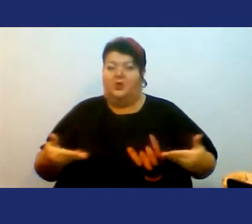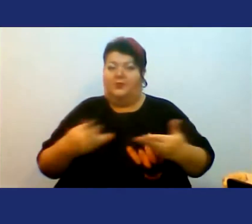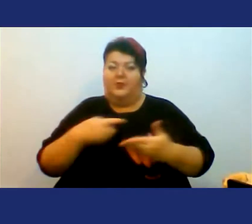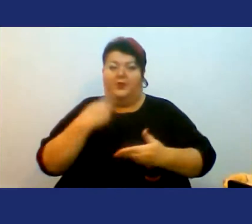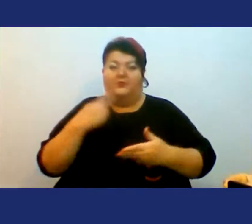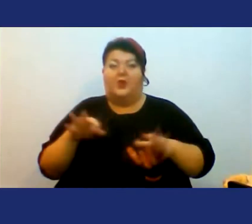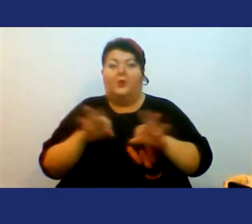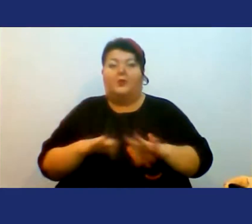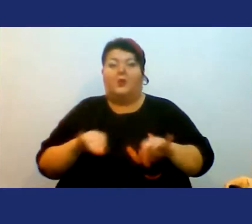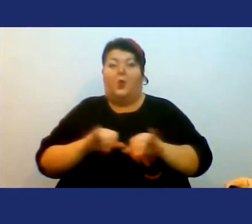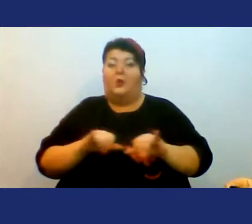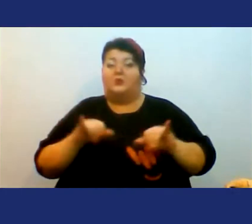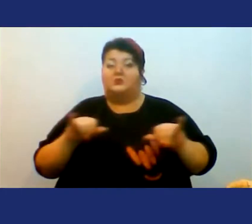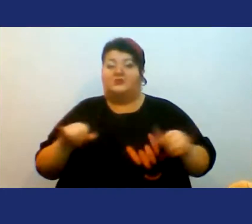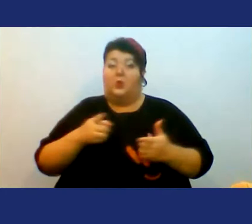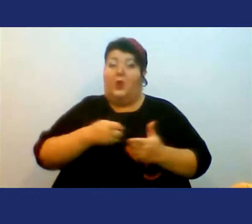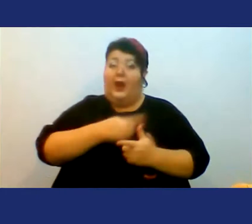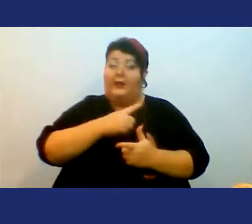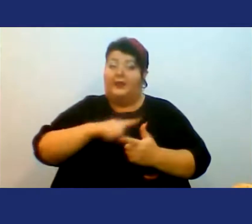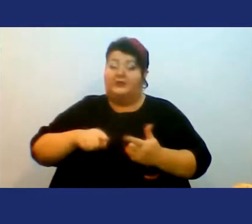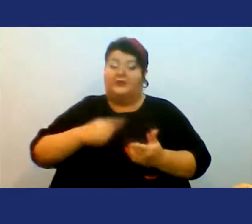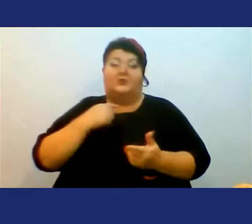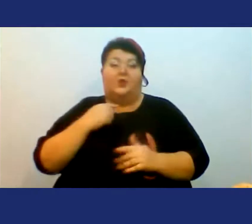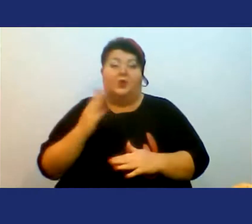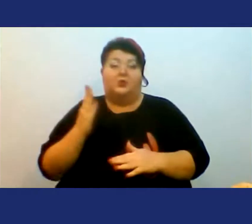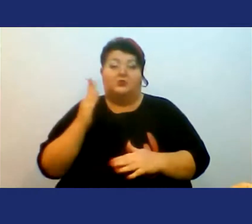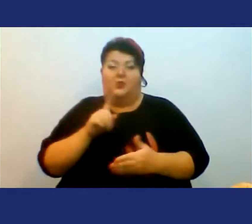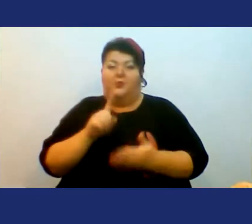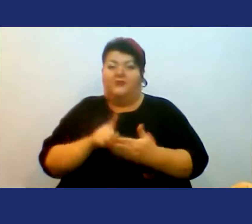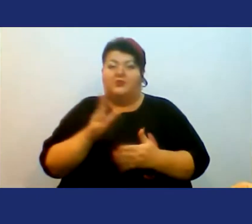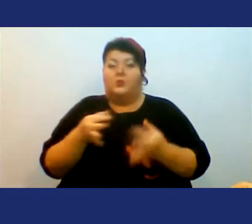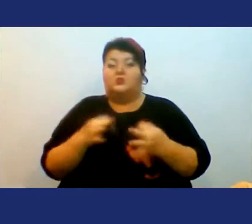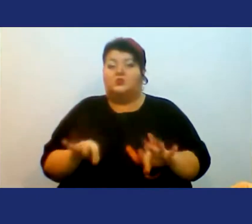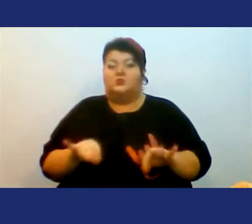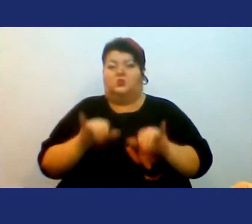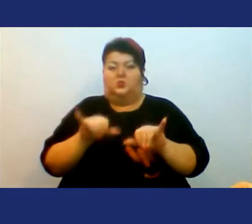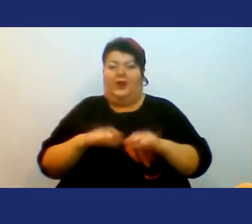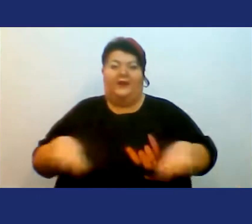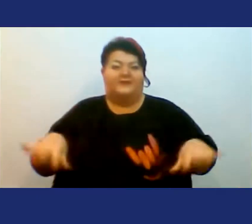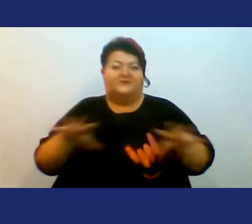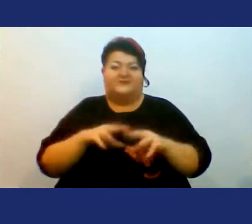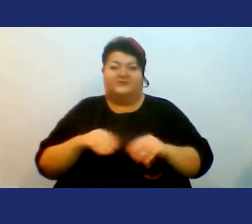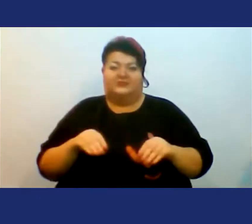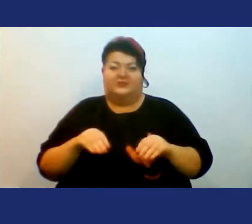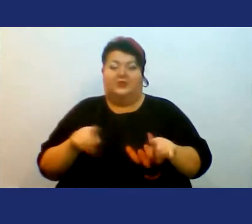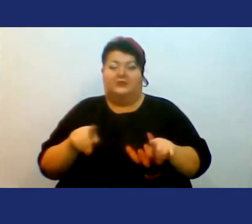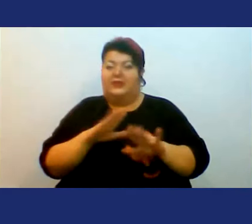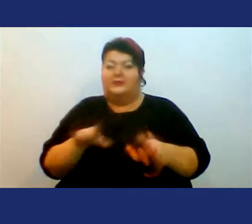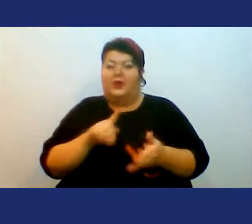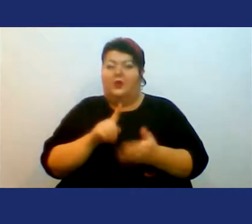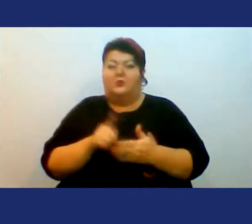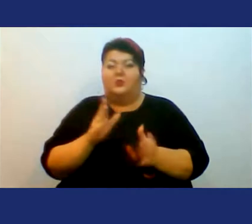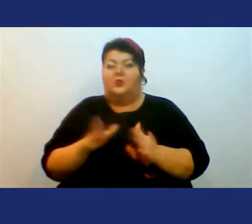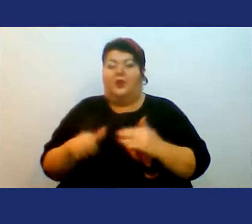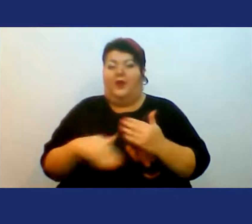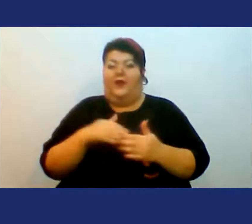with disabilities. Mr. Serhiy Postivy will be able to tell you more about it later on.